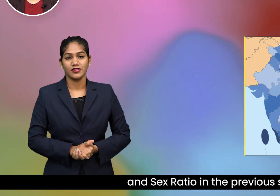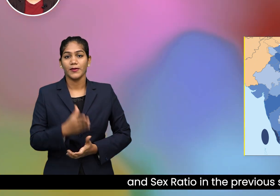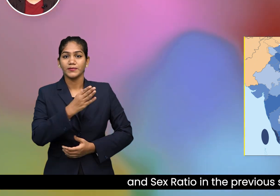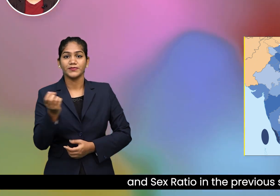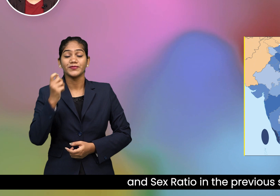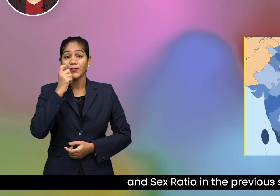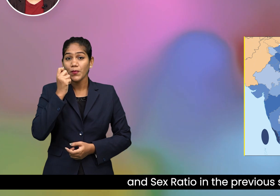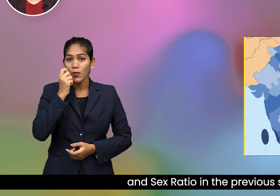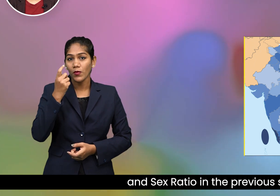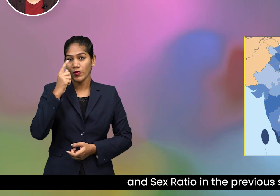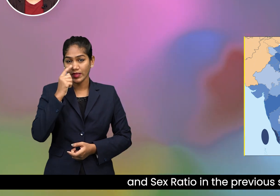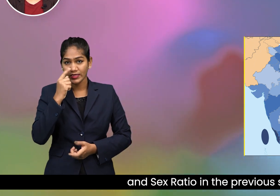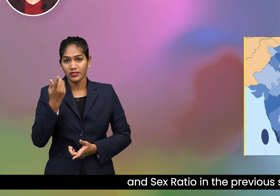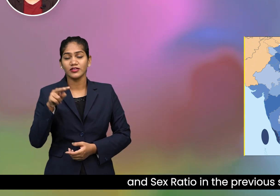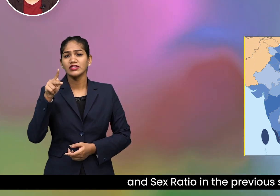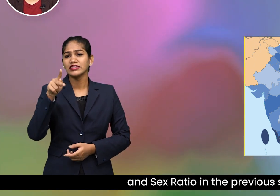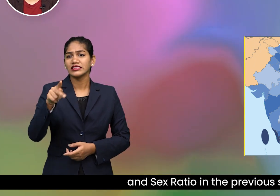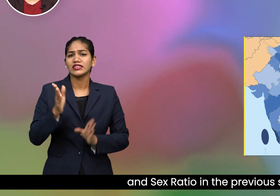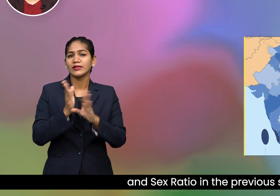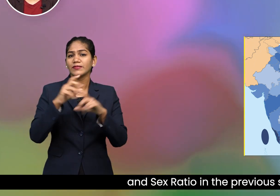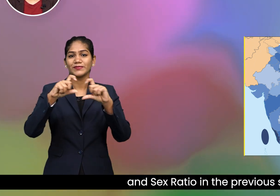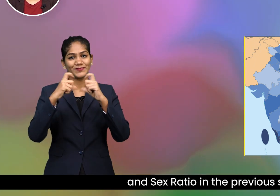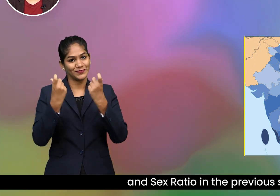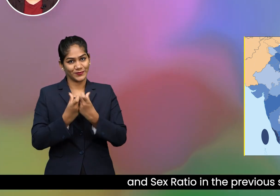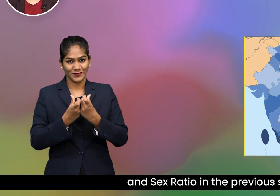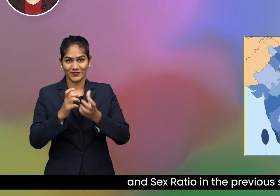and sex ratio in the previous session,